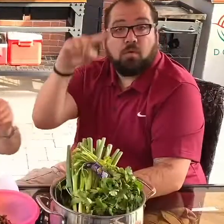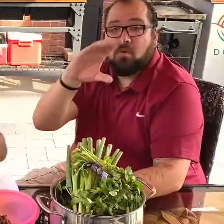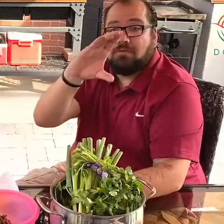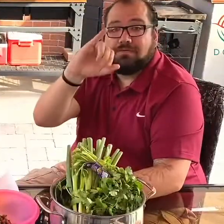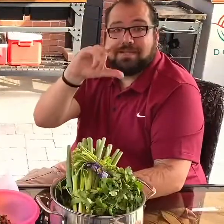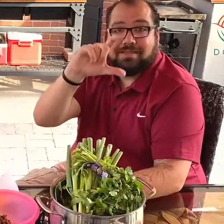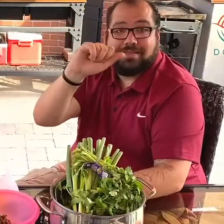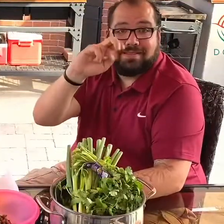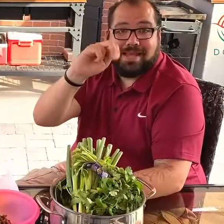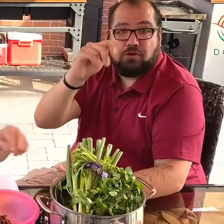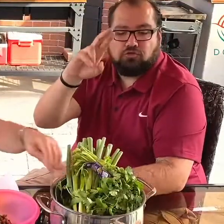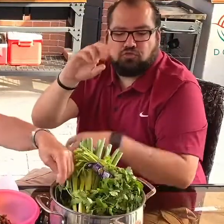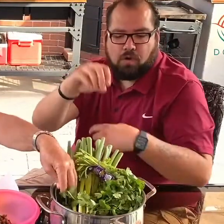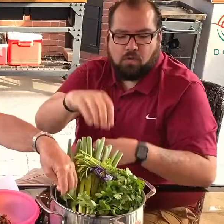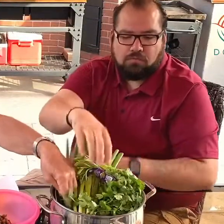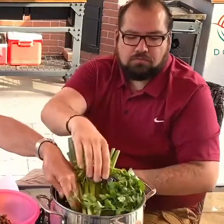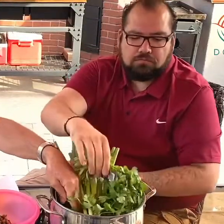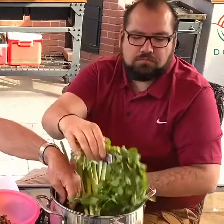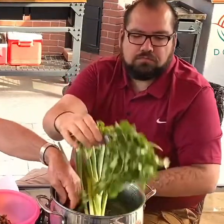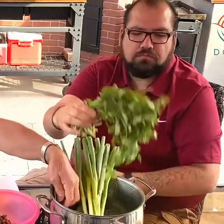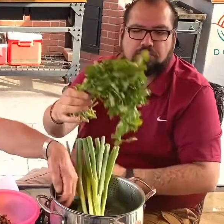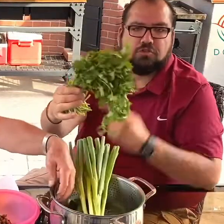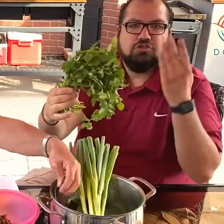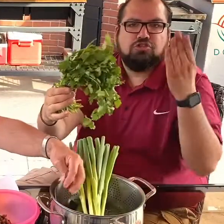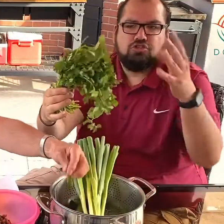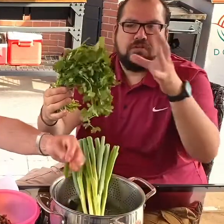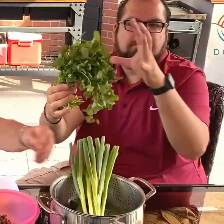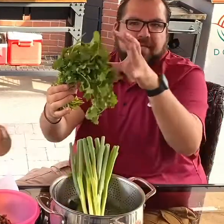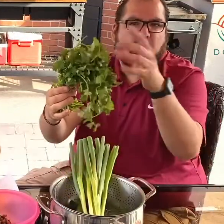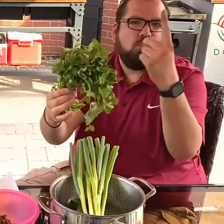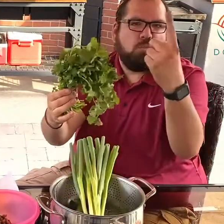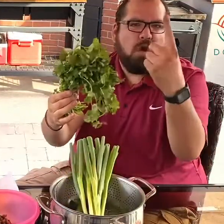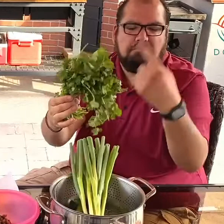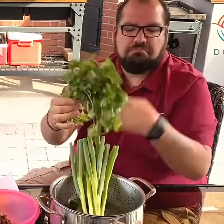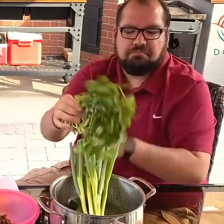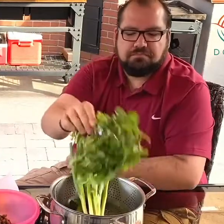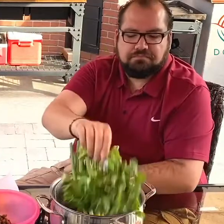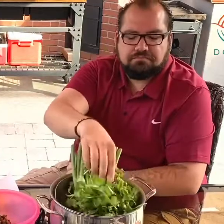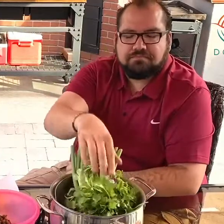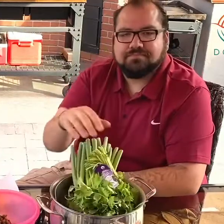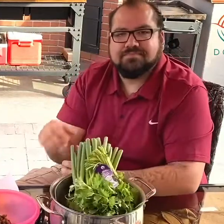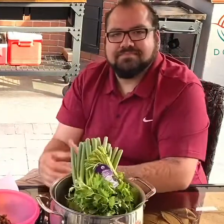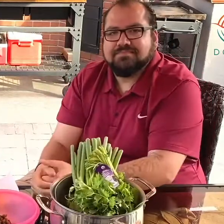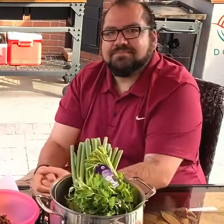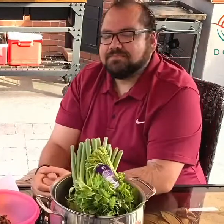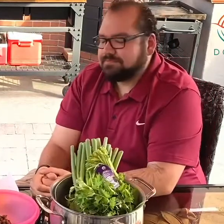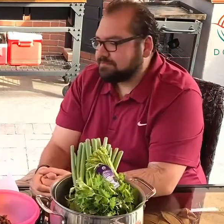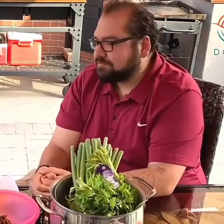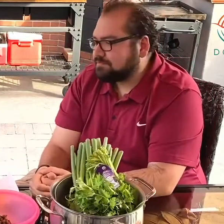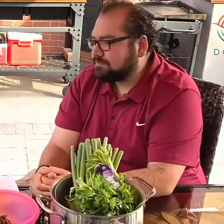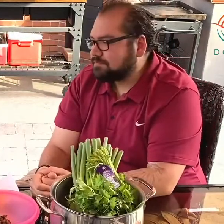For the cilantro, you're gonna want a good size.